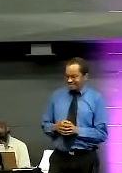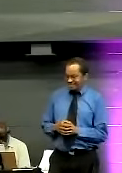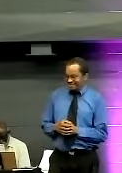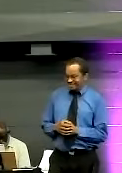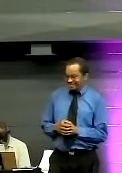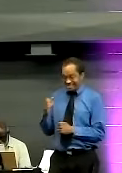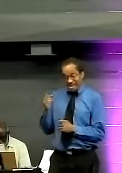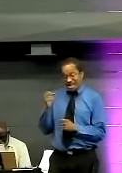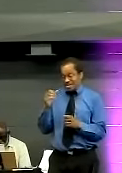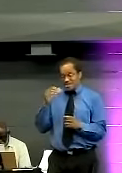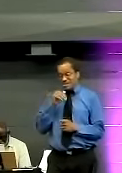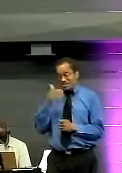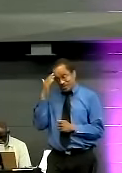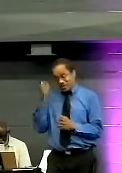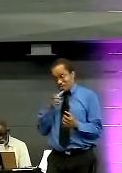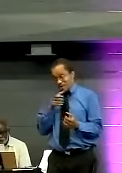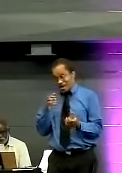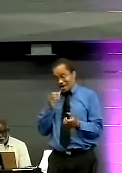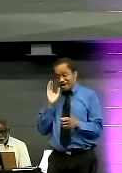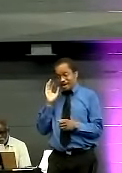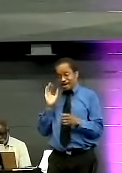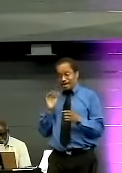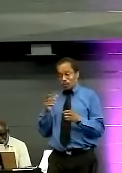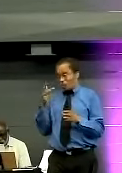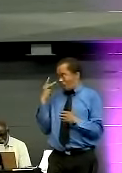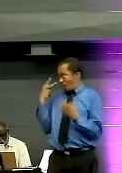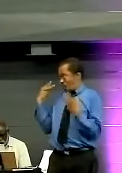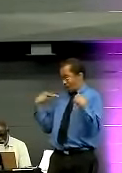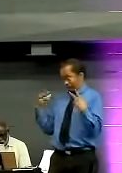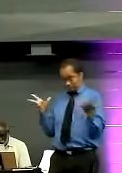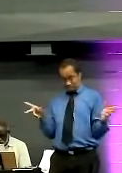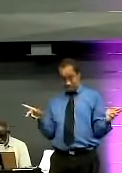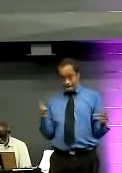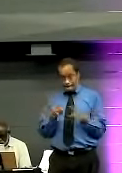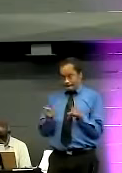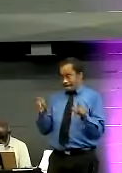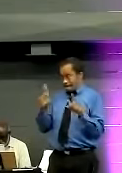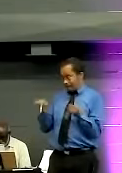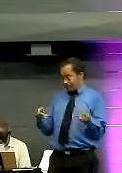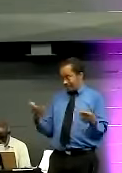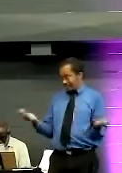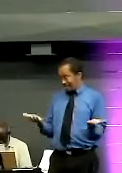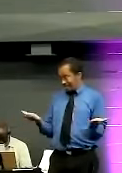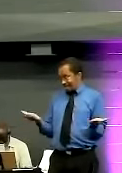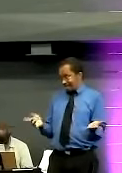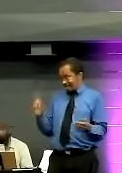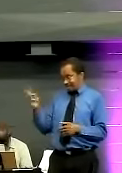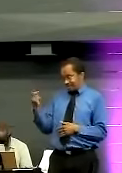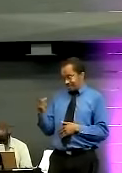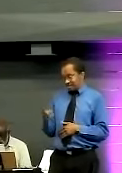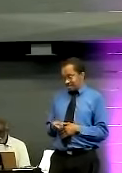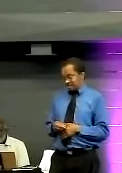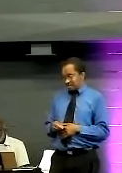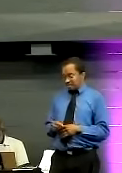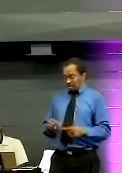Listen, I don't know who I'm talking to. I don't know who's watching. But somebody here, first of all, has been